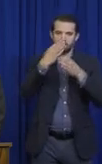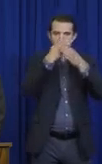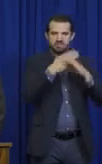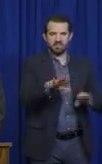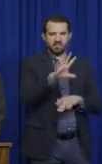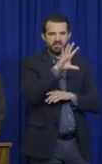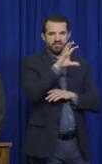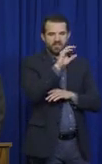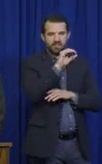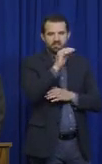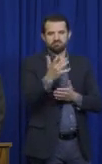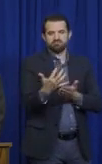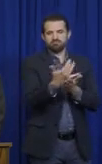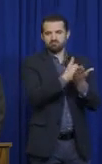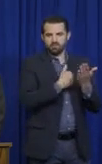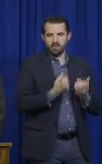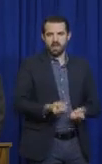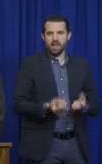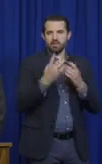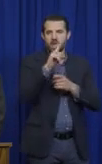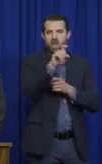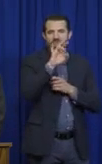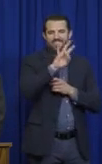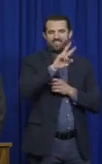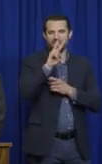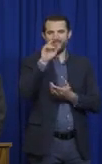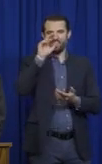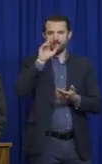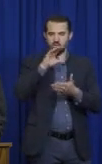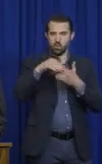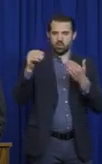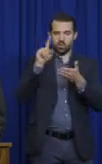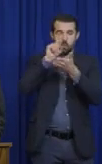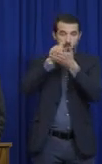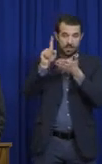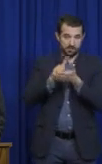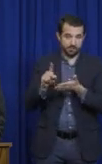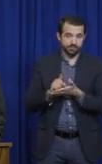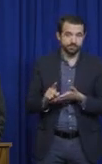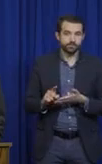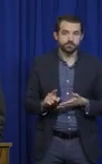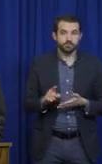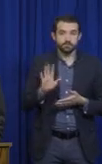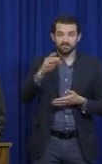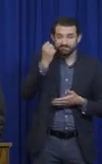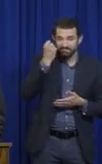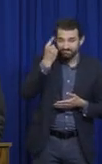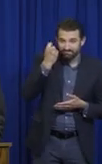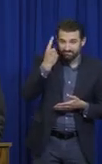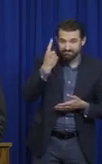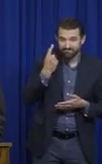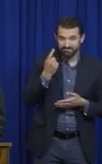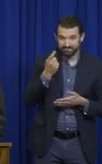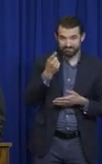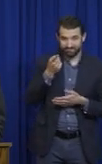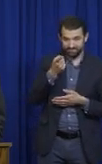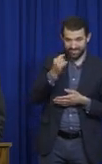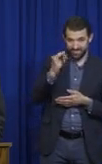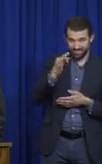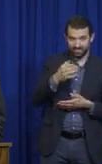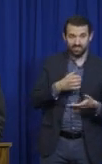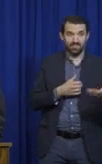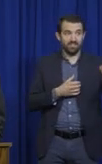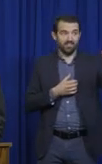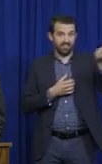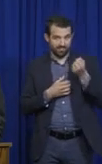is $172 a week. In addition, anyone who receives pandemic unemployment